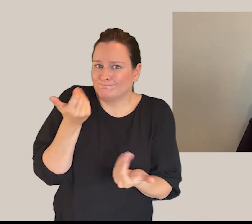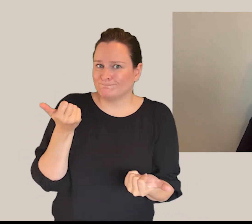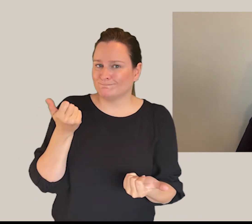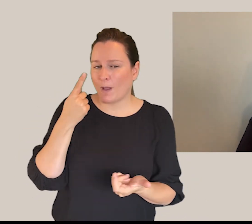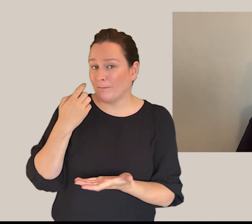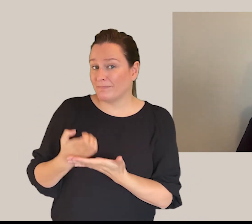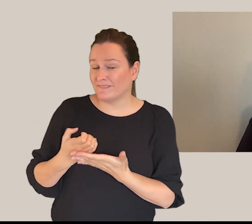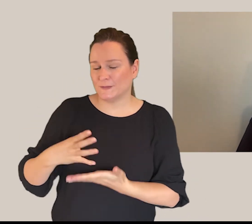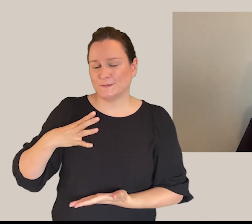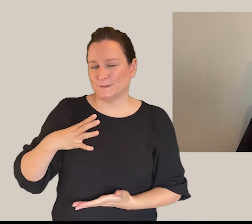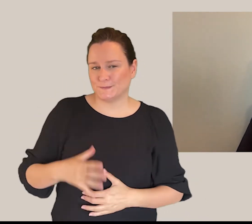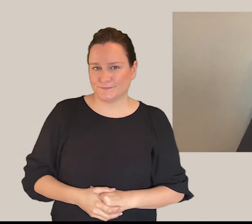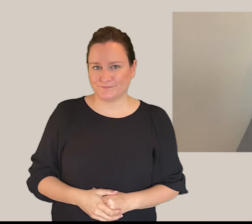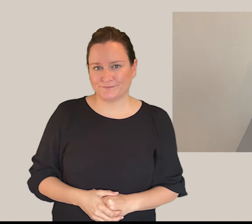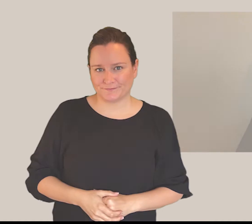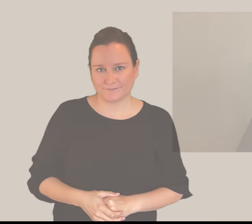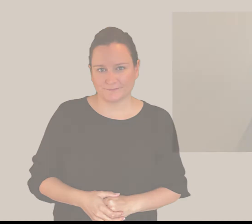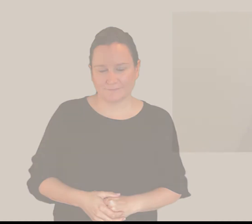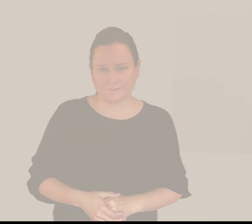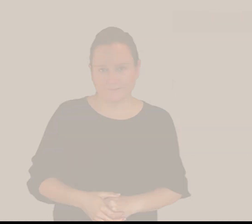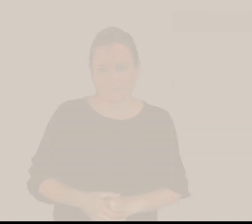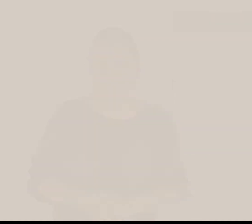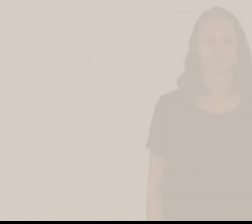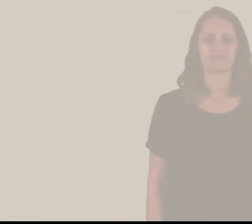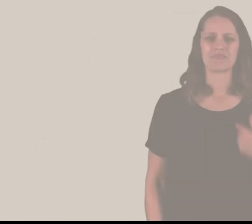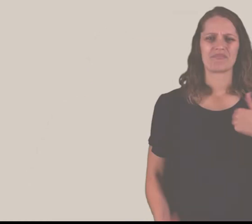COVID vaccine concurrently.